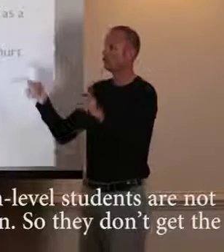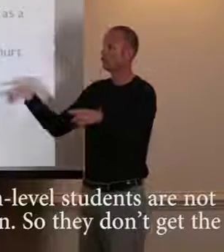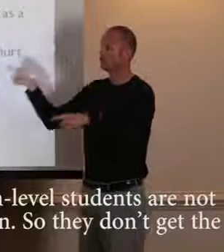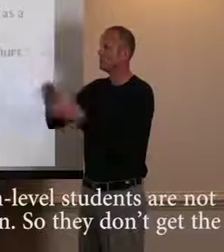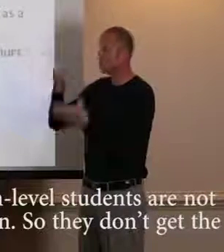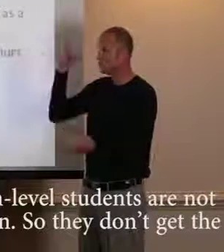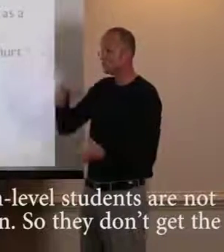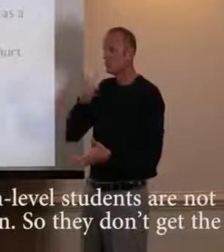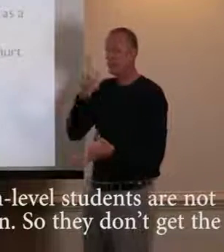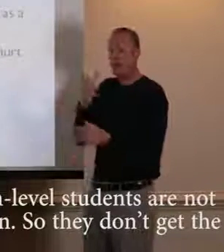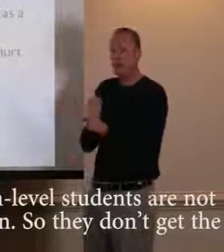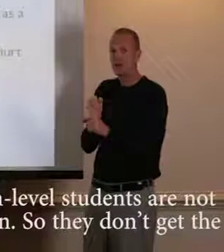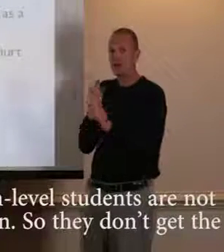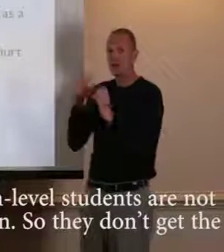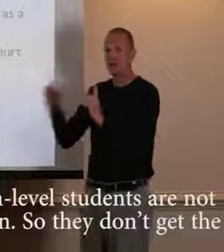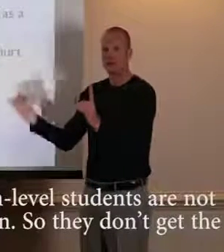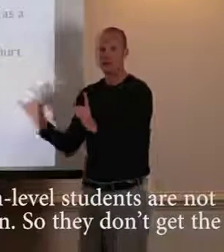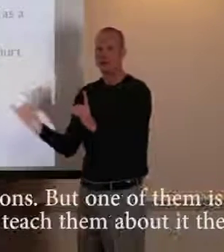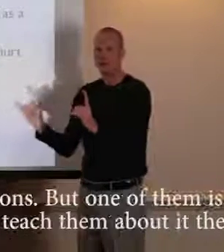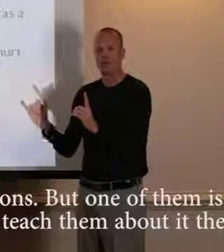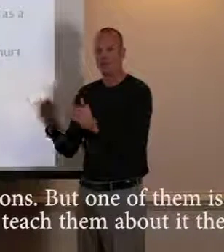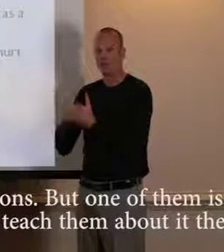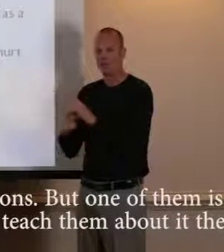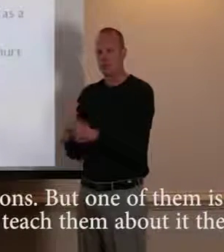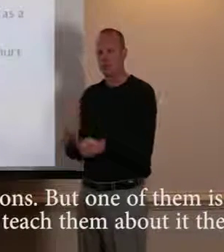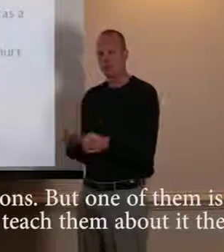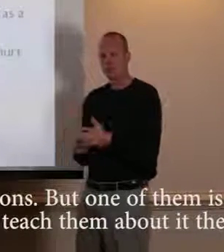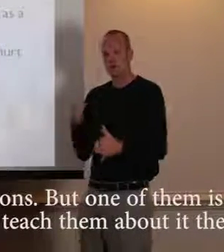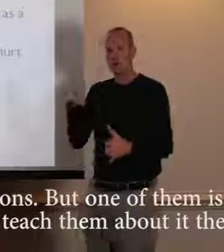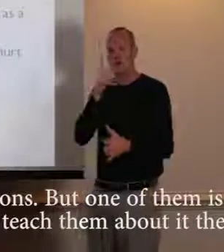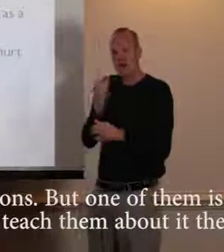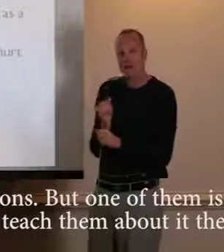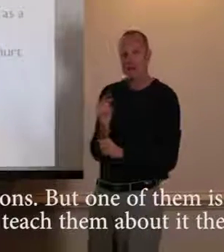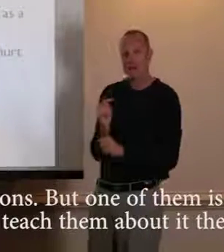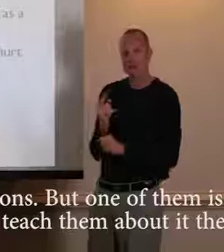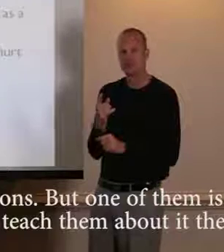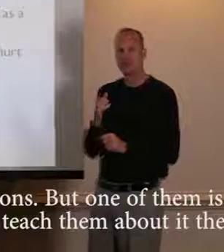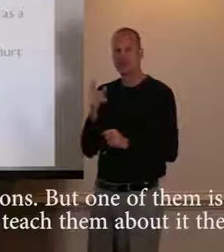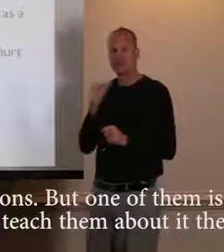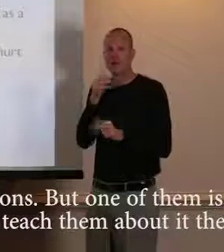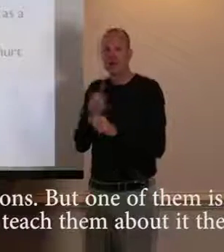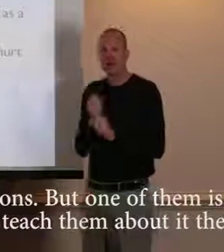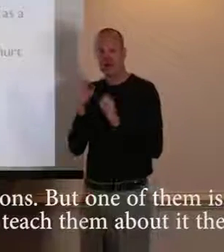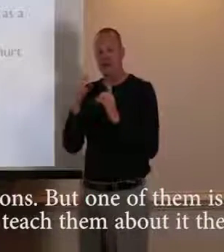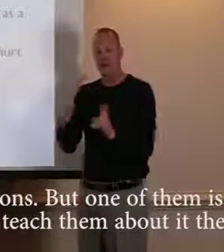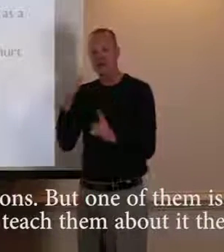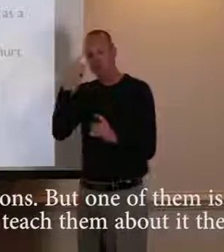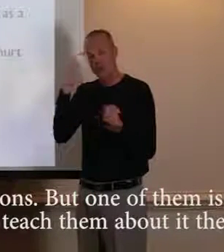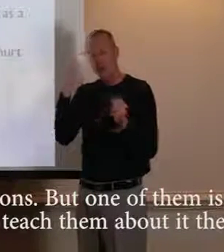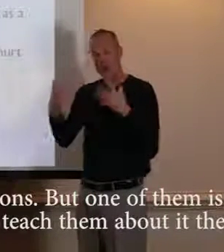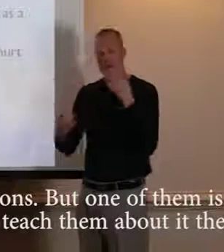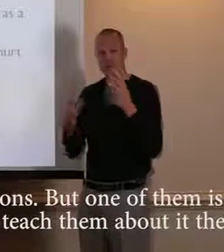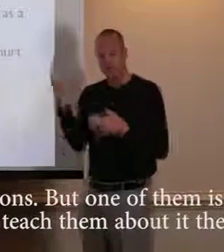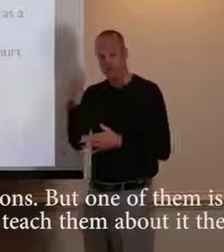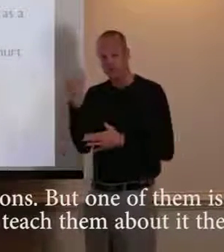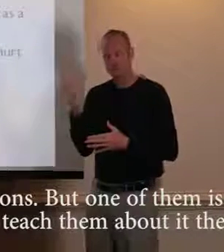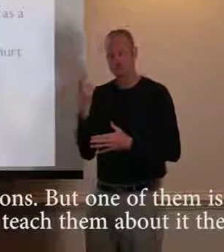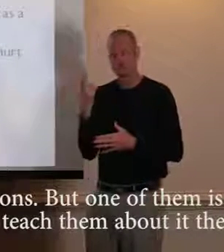So they don't get the education for a lot of reasons. But one of them is people think that, oh, well,